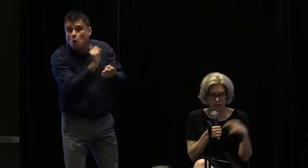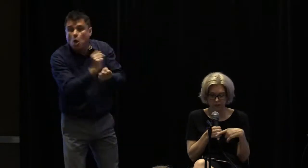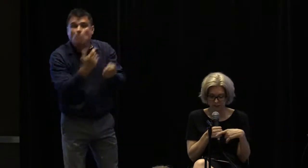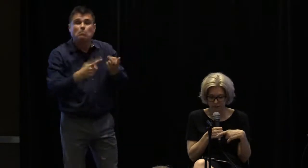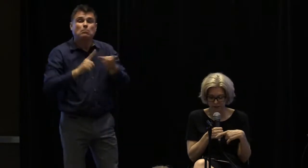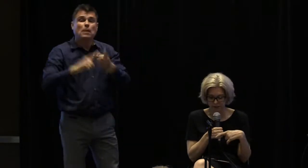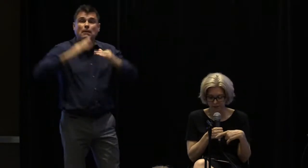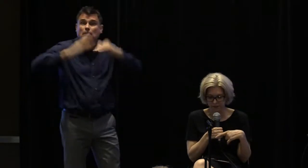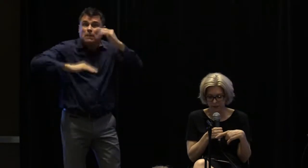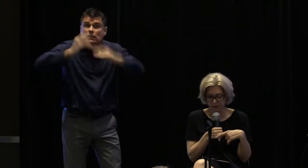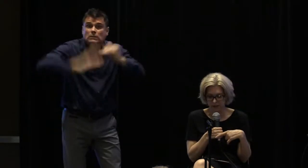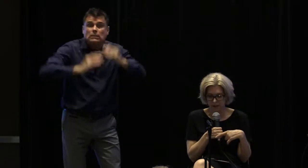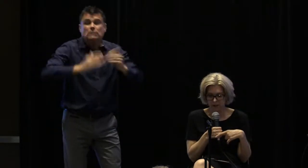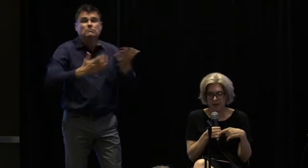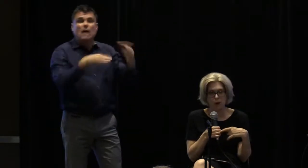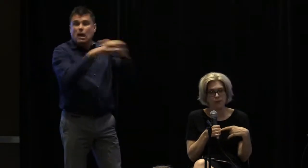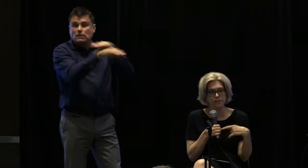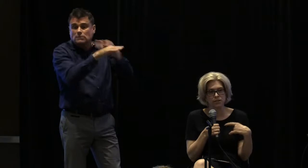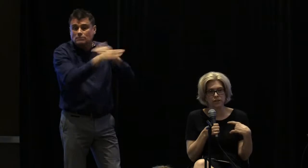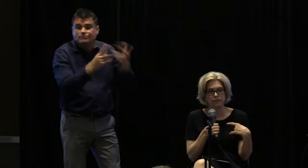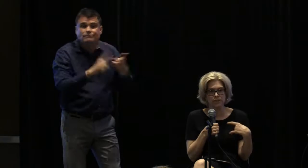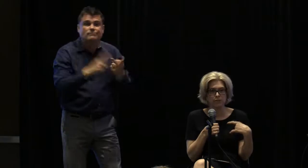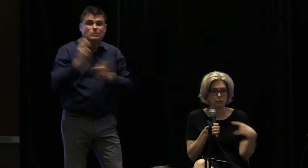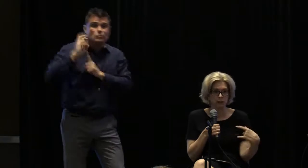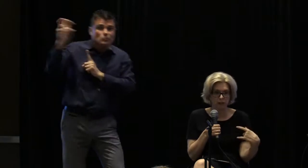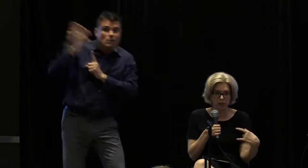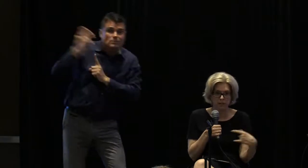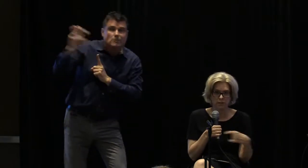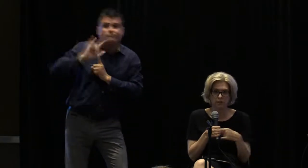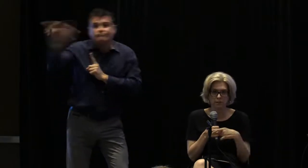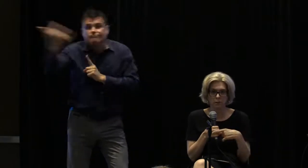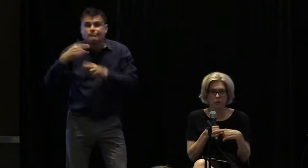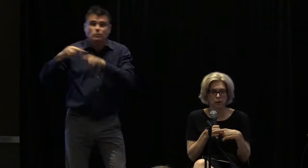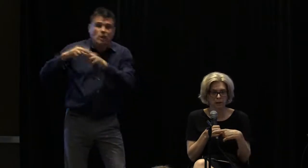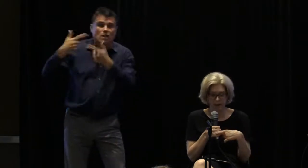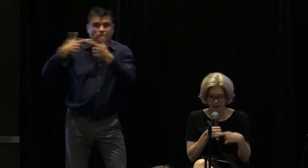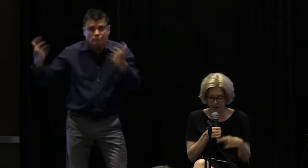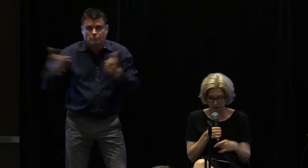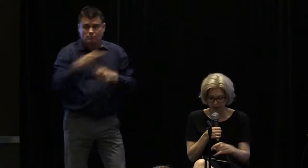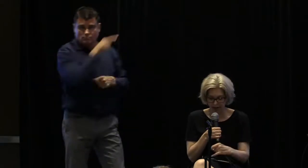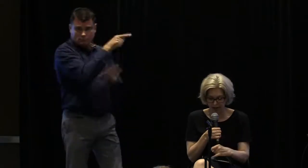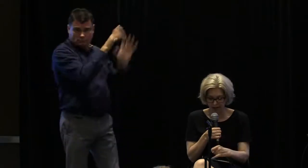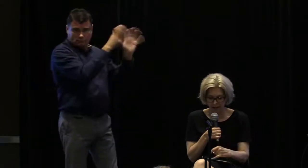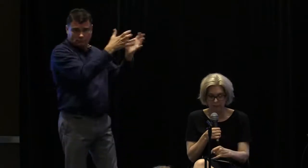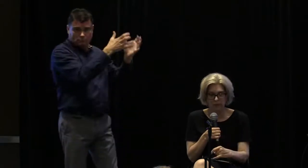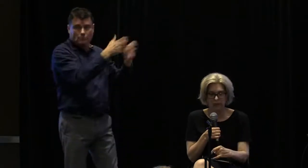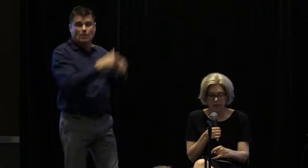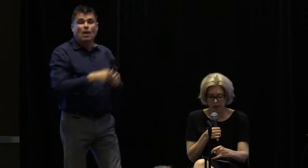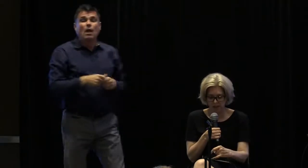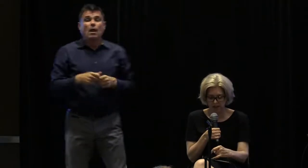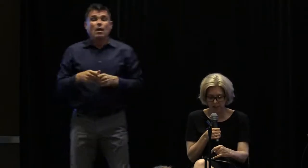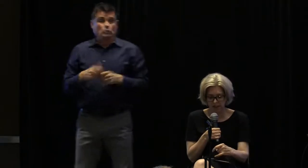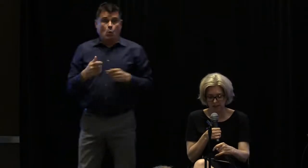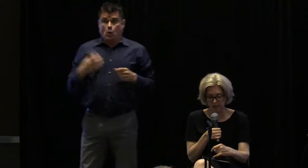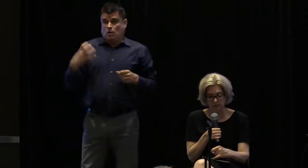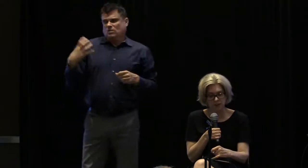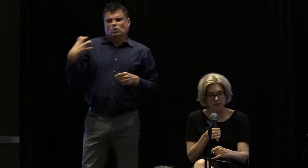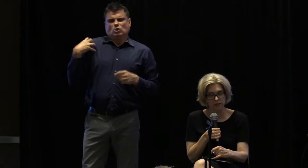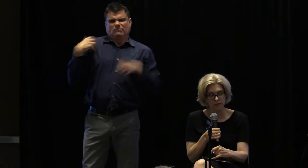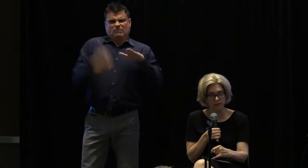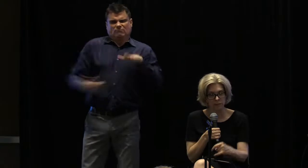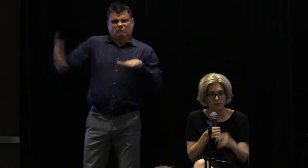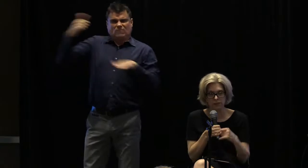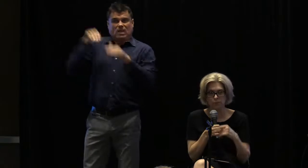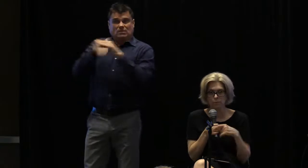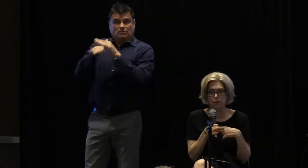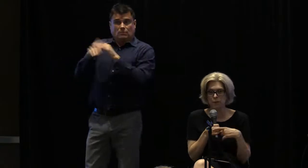transportation, amongst others. So now, as the Chief Accessibility Officer, also created under that act, I'm an independent special